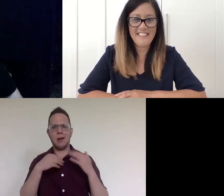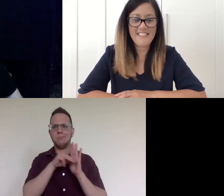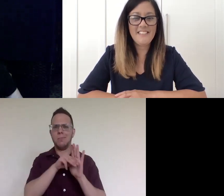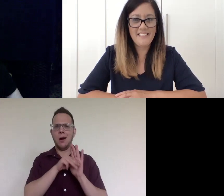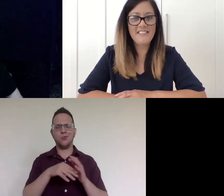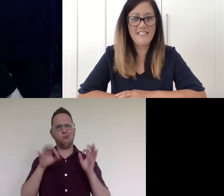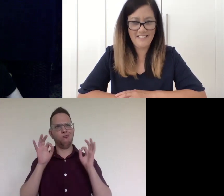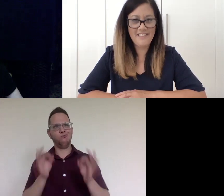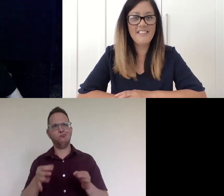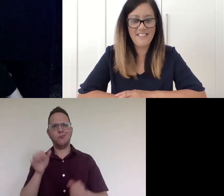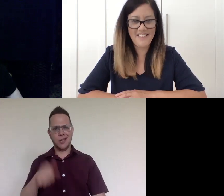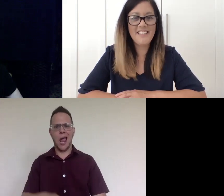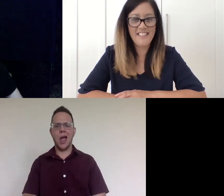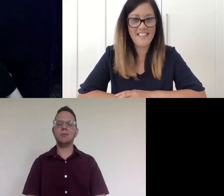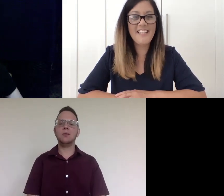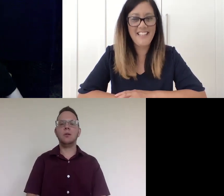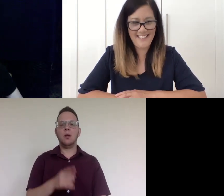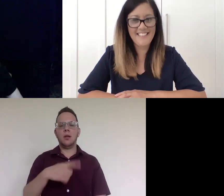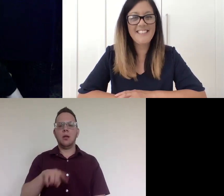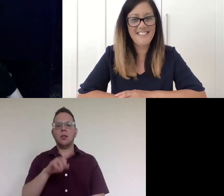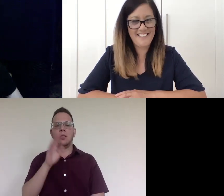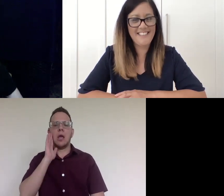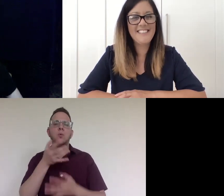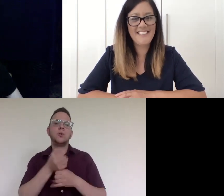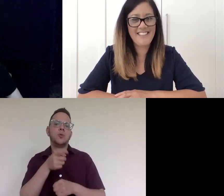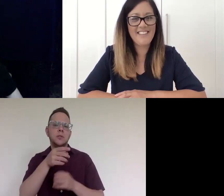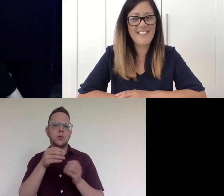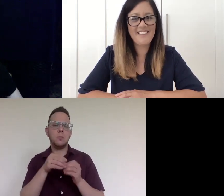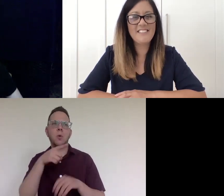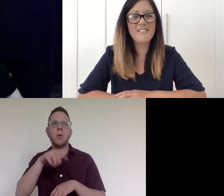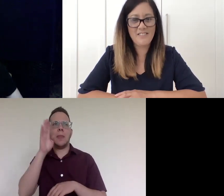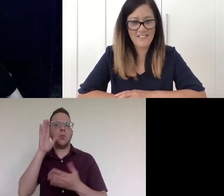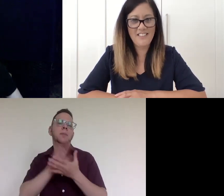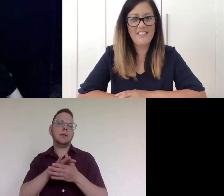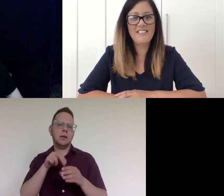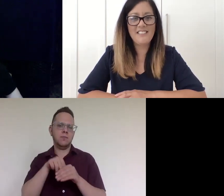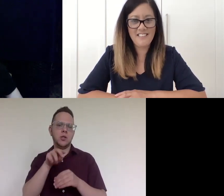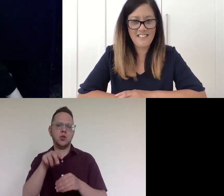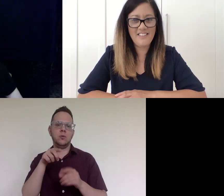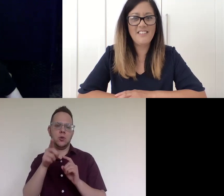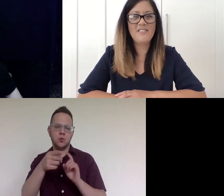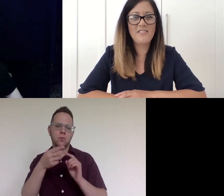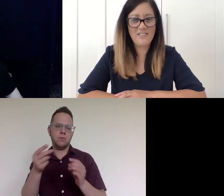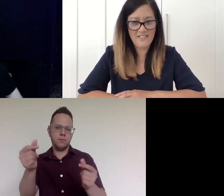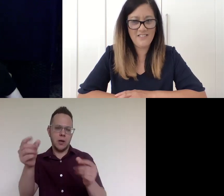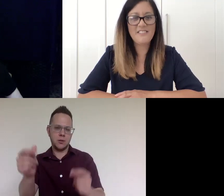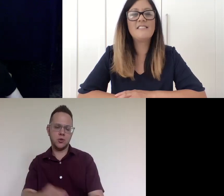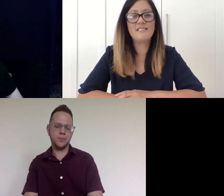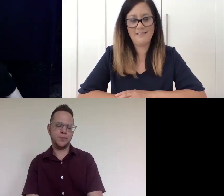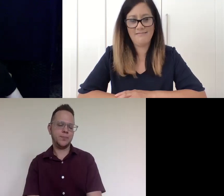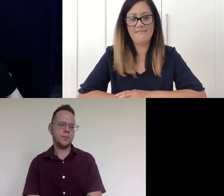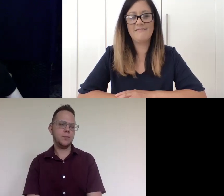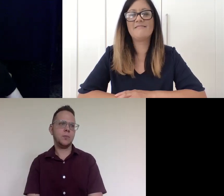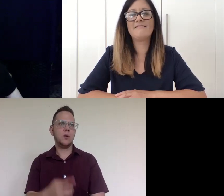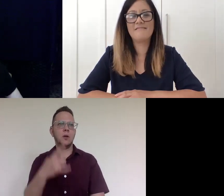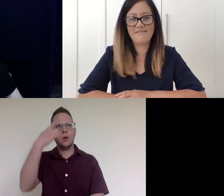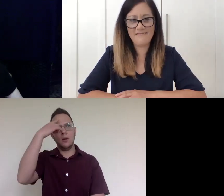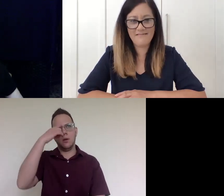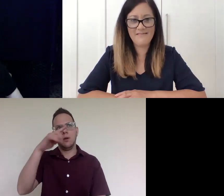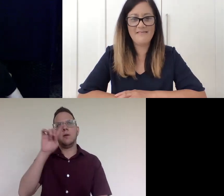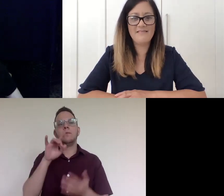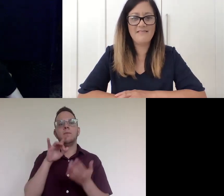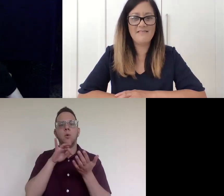electrocardiogram machines, how you're going to read that, what models are the most accessible. Then the interview